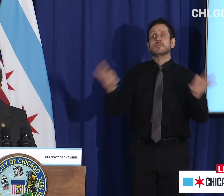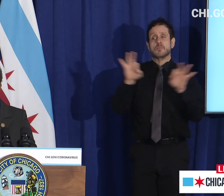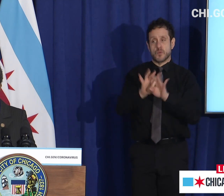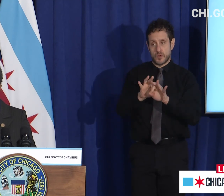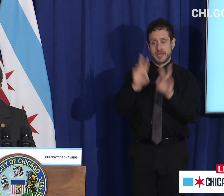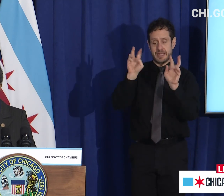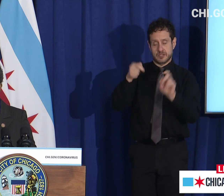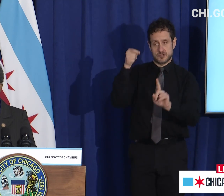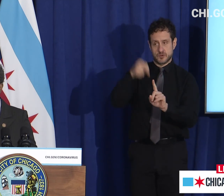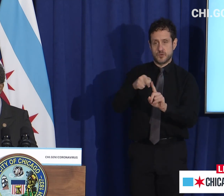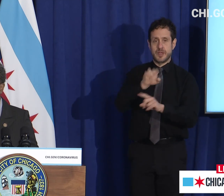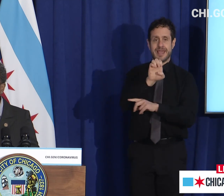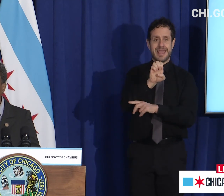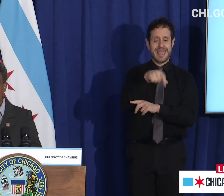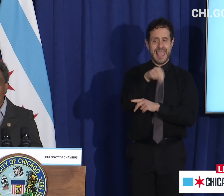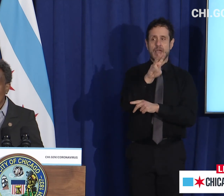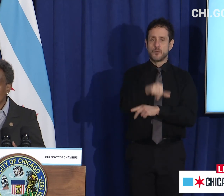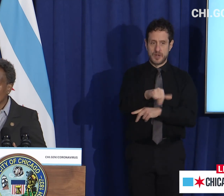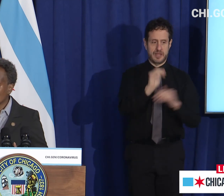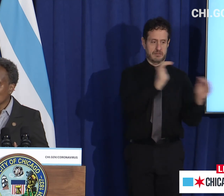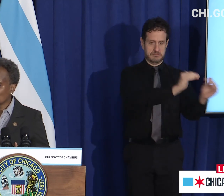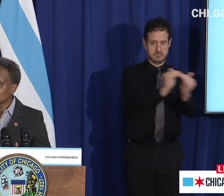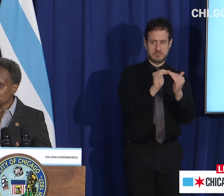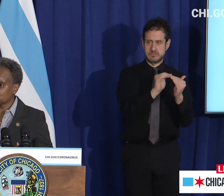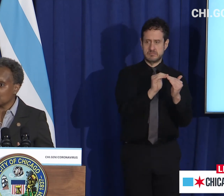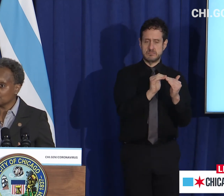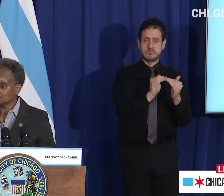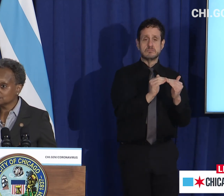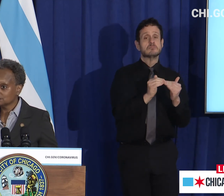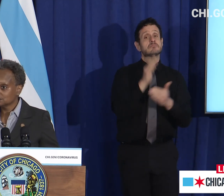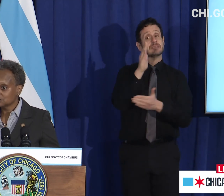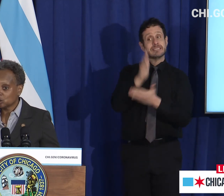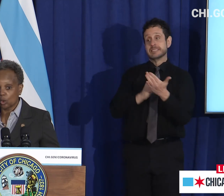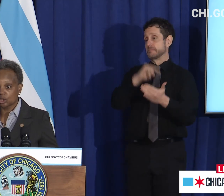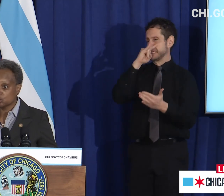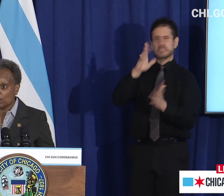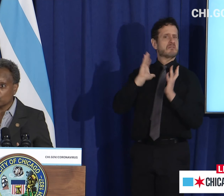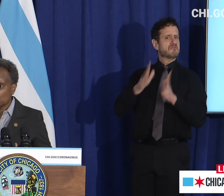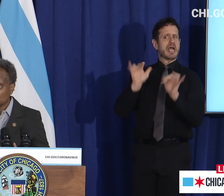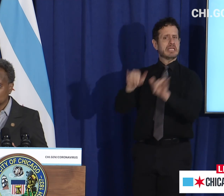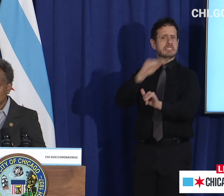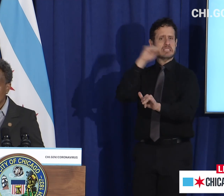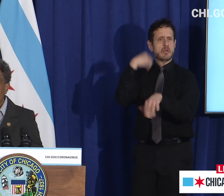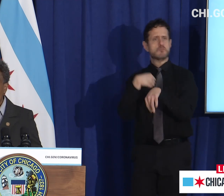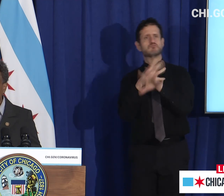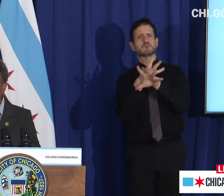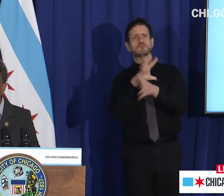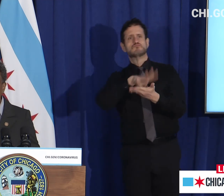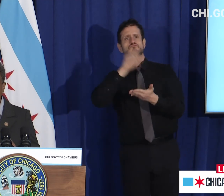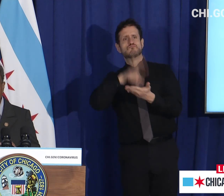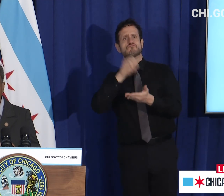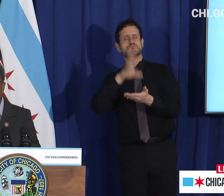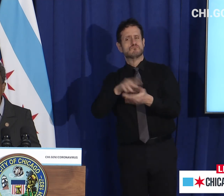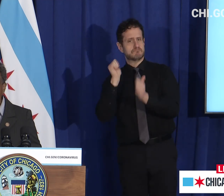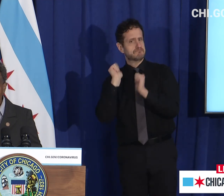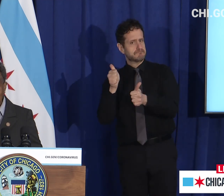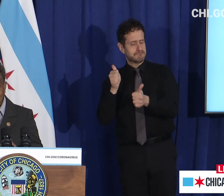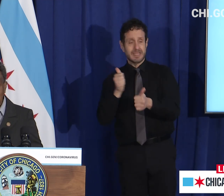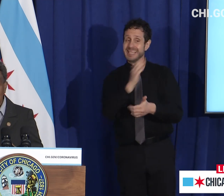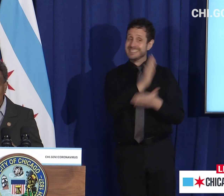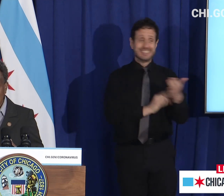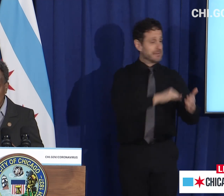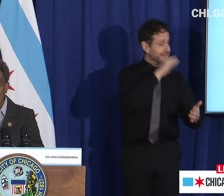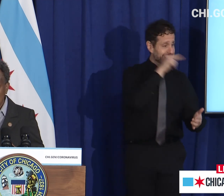matter of equity. Remote learning works for some. It works quite well. But for some,